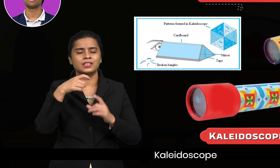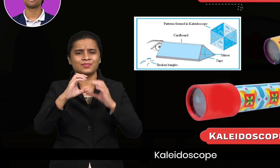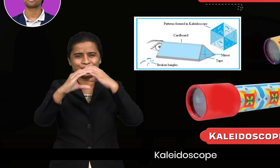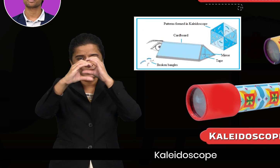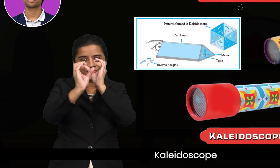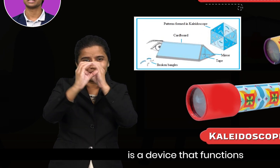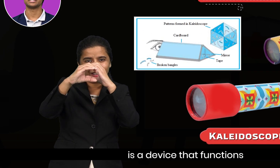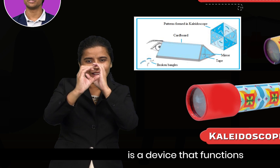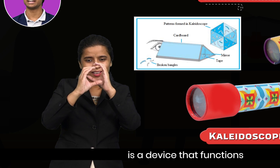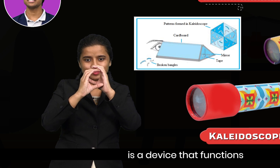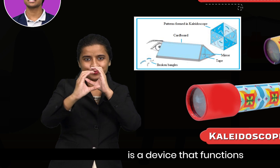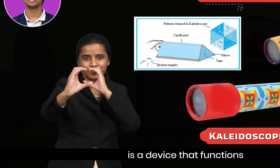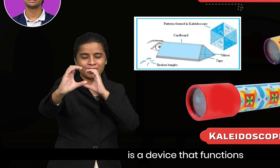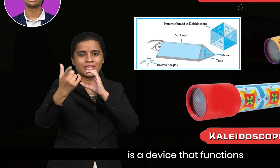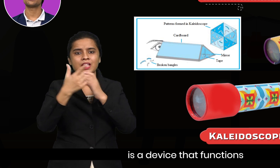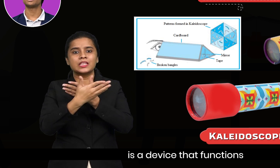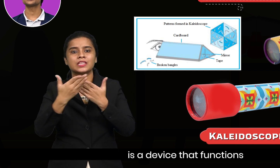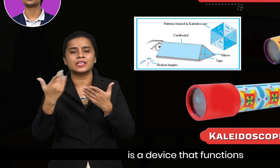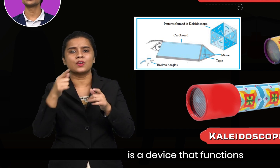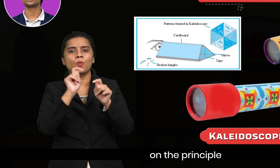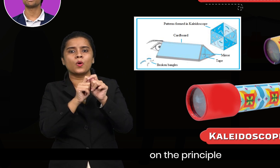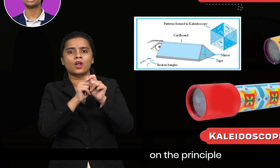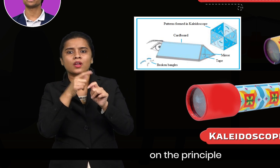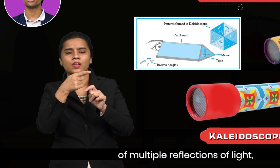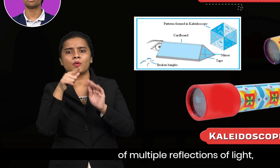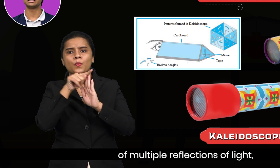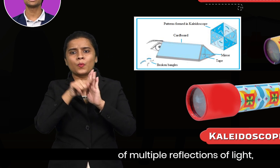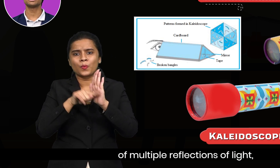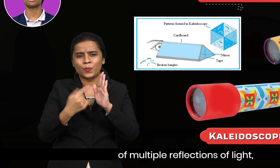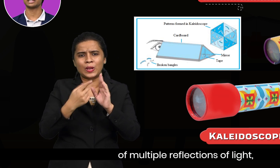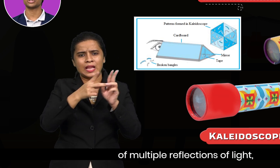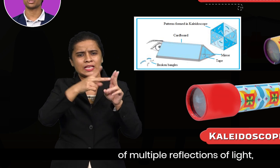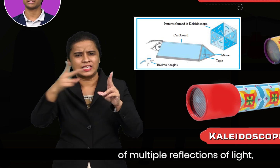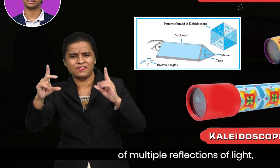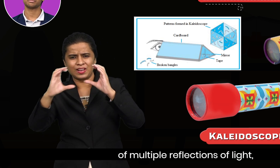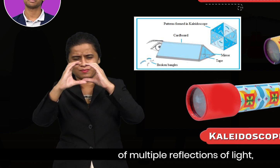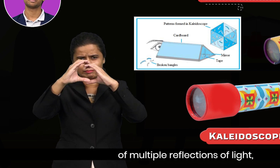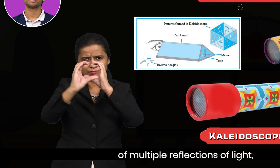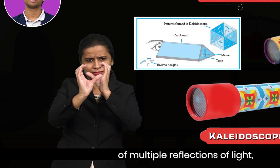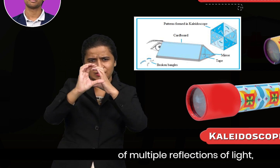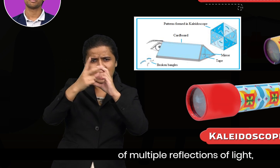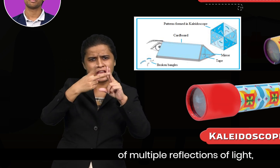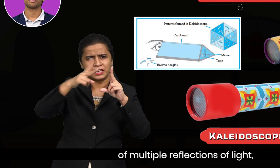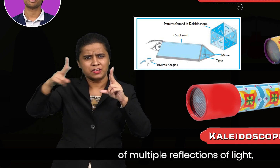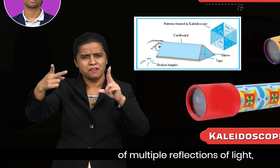Kaleidoscope is a device that functions on the principle of multiple reflections of light